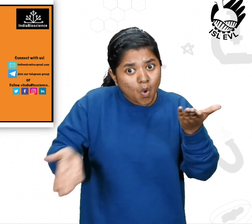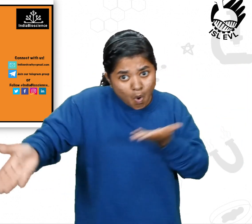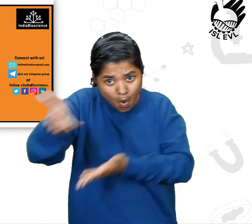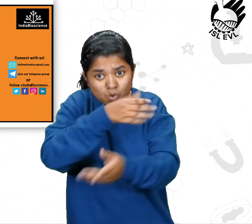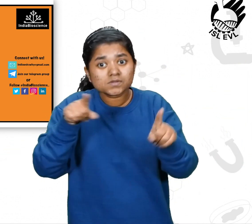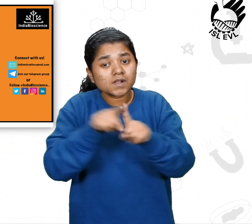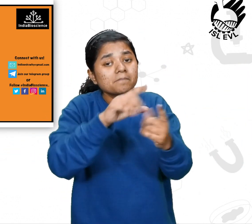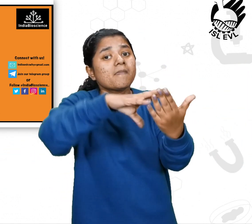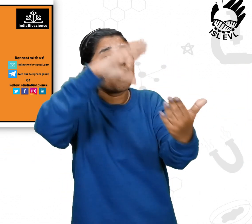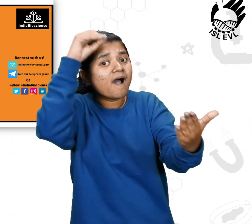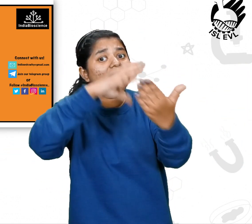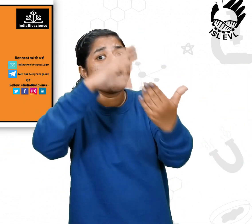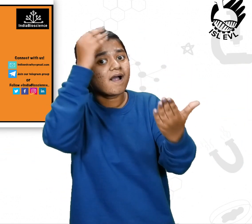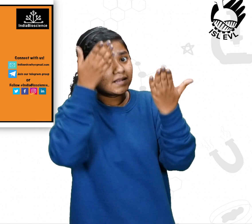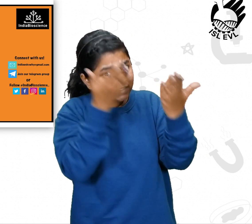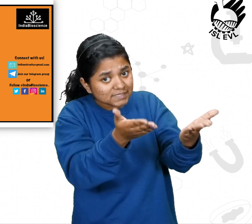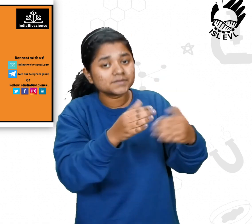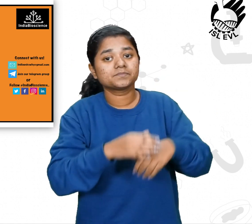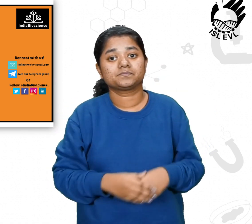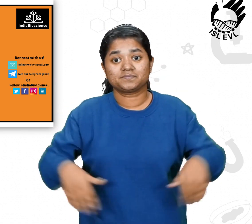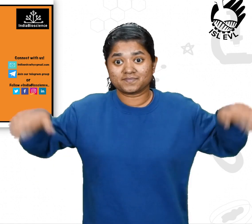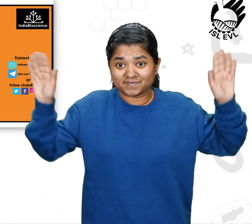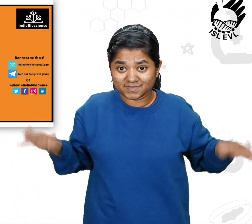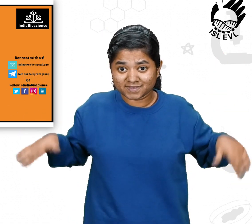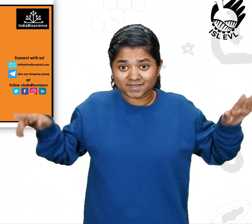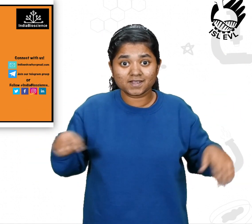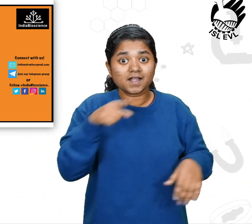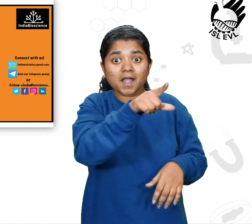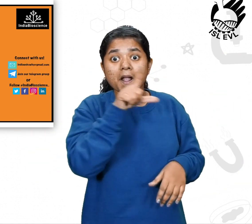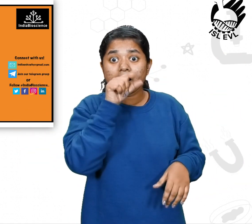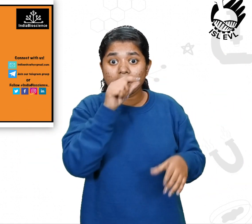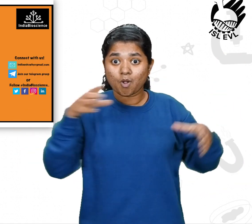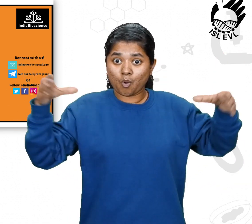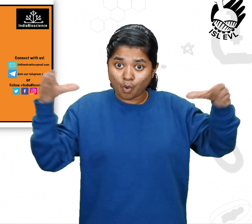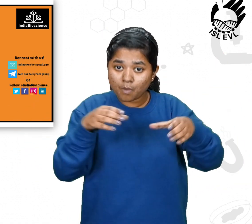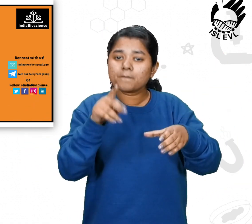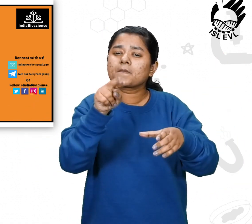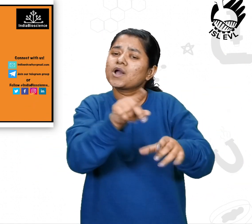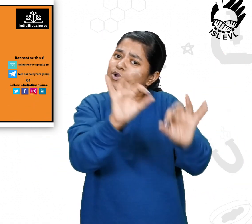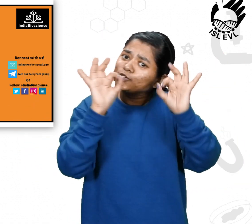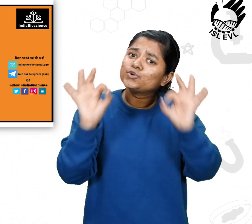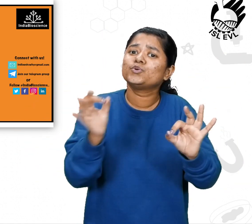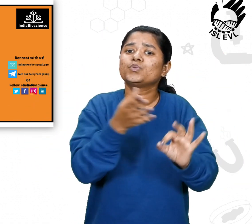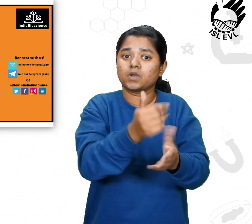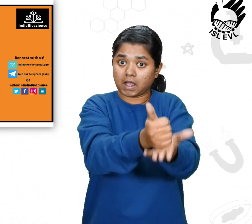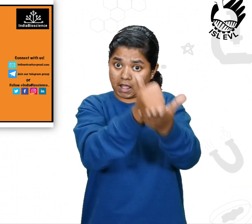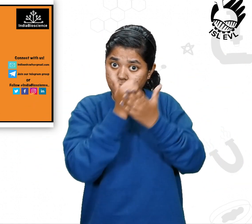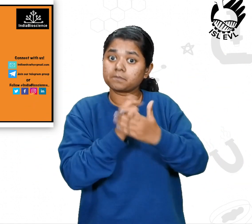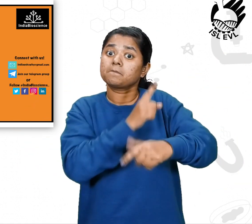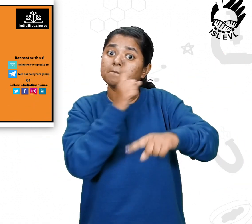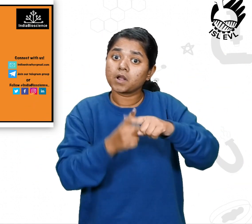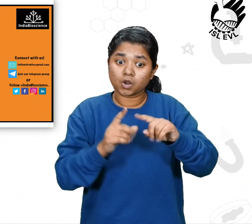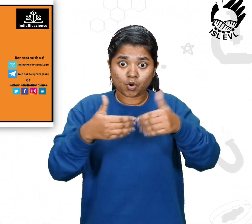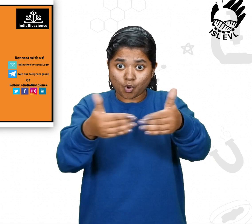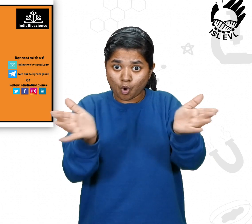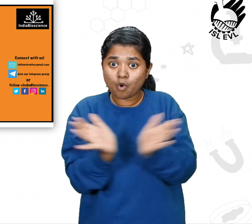Definitely. So, flying together is always advantageous. Living in a community helps.